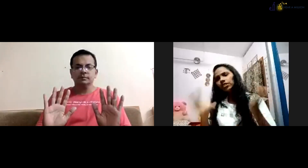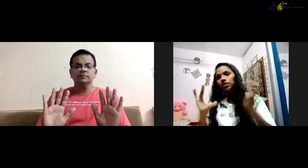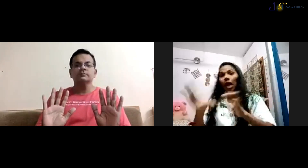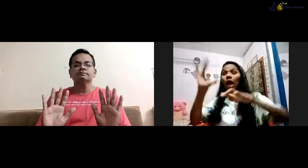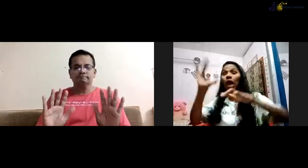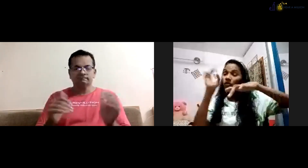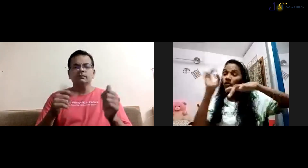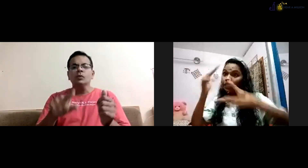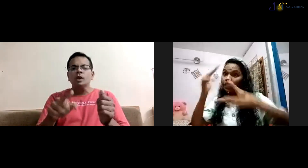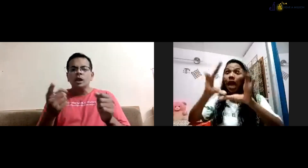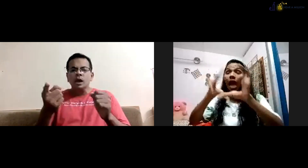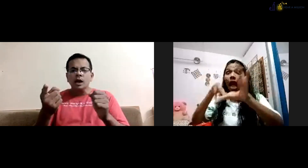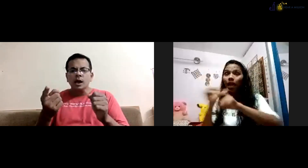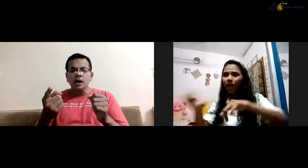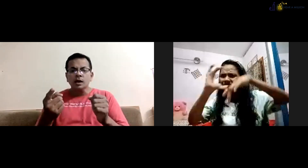So you born this way?